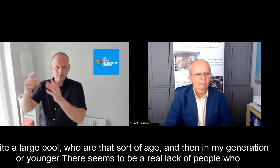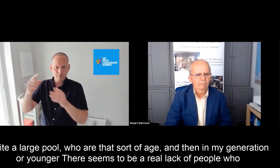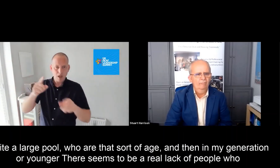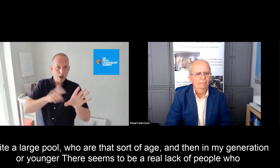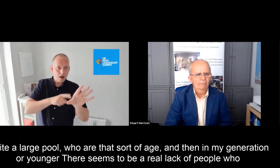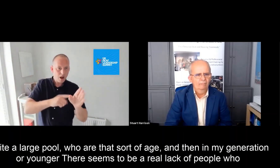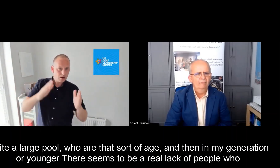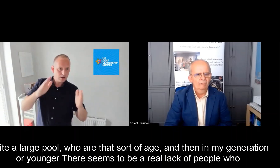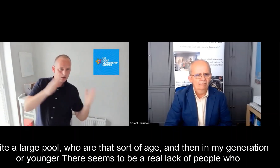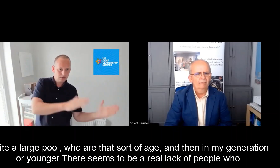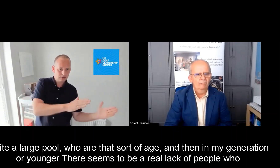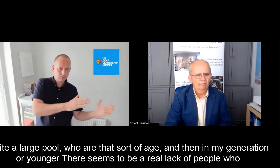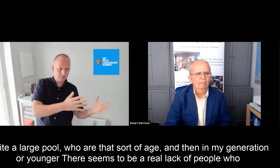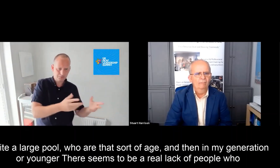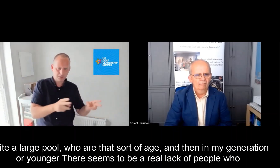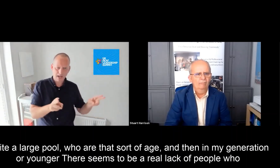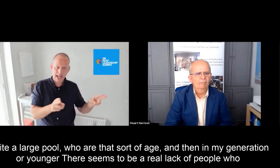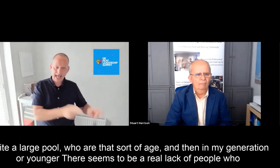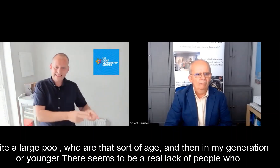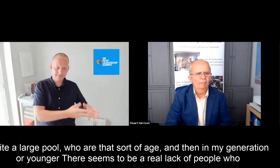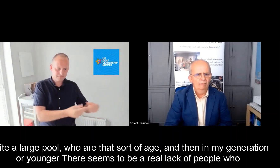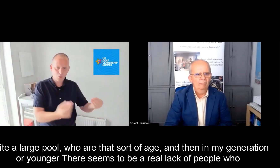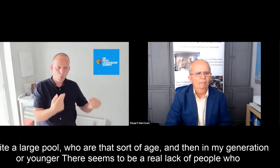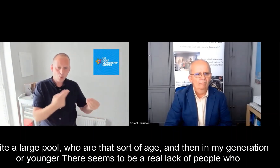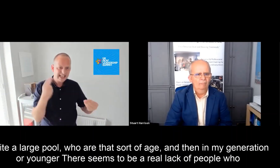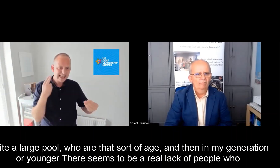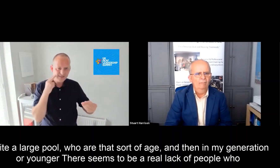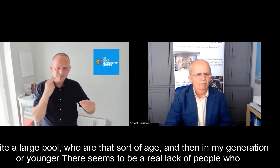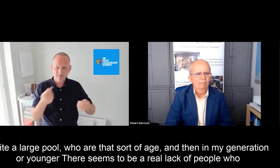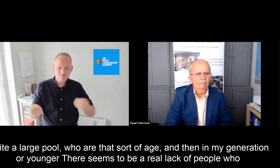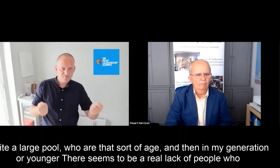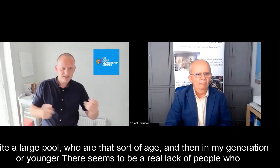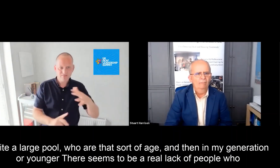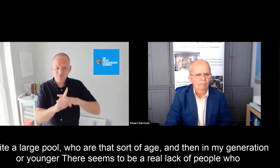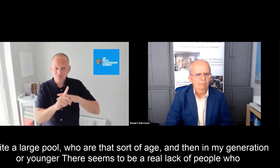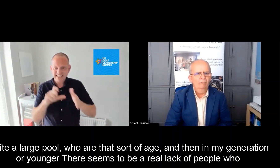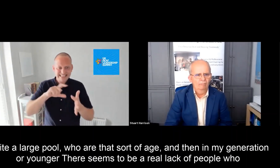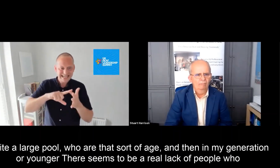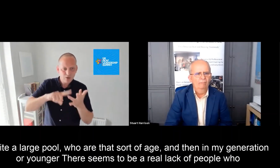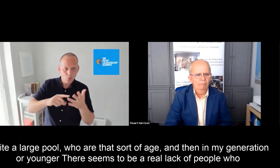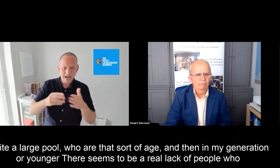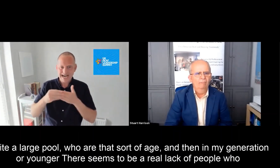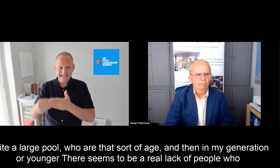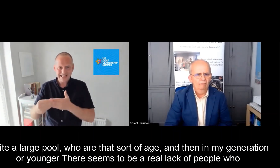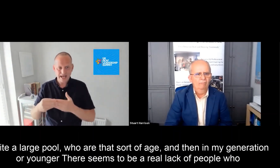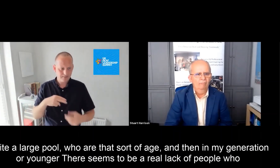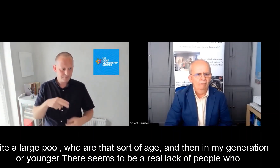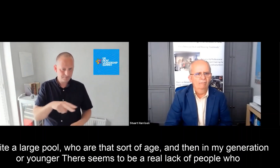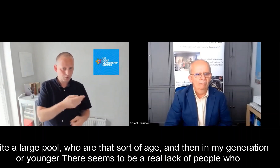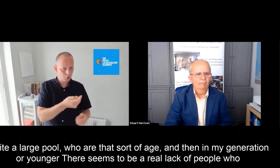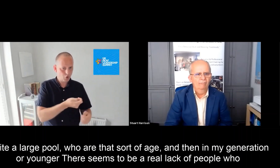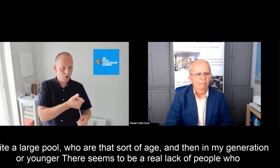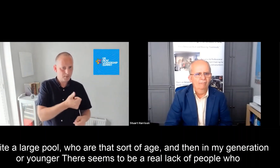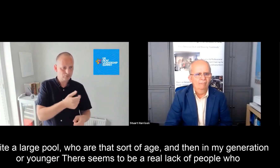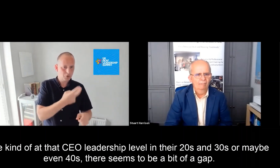pool who are that sort of age. And then in my generation or younger, there seems to be a real lack of people who are kind of at